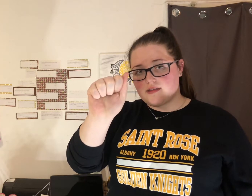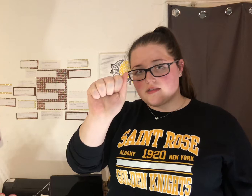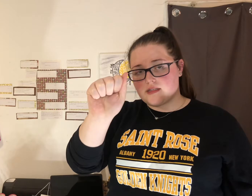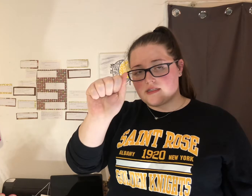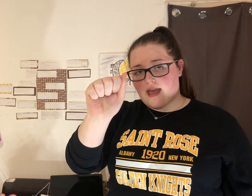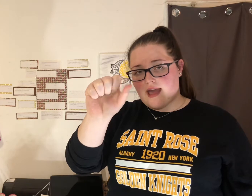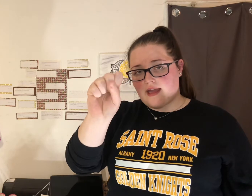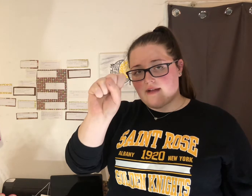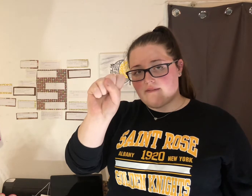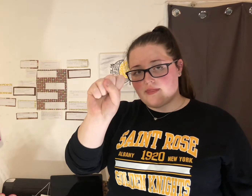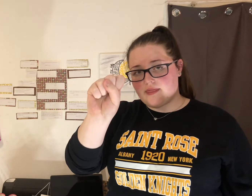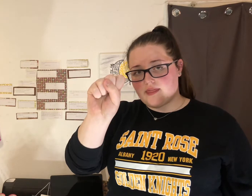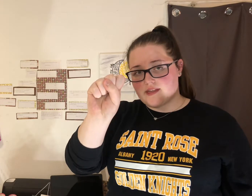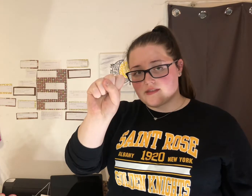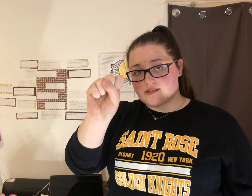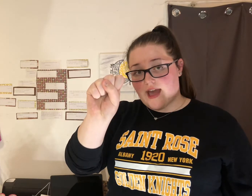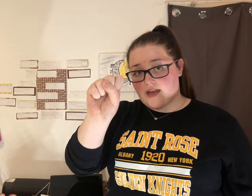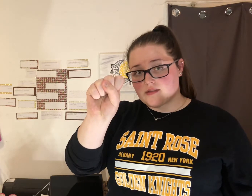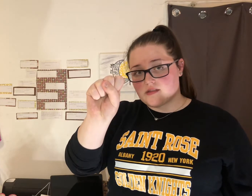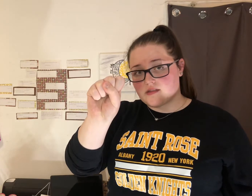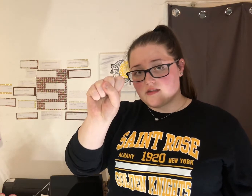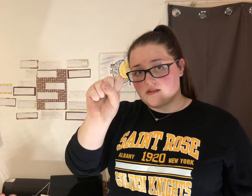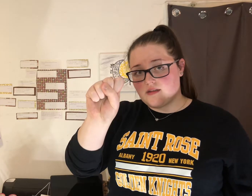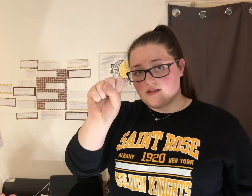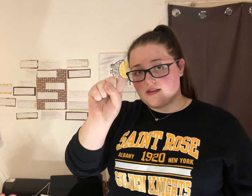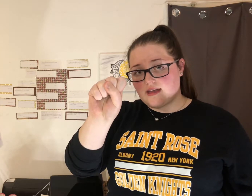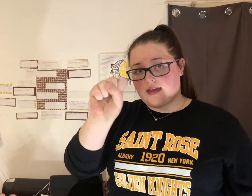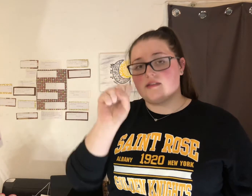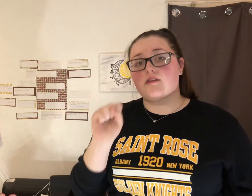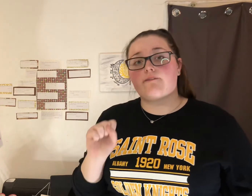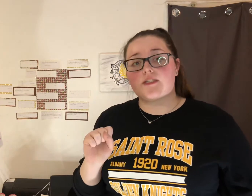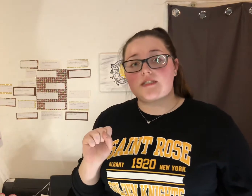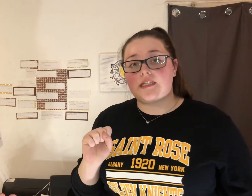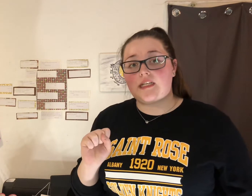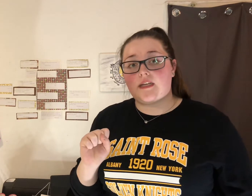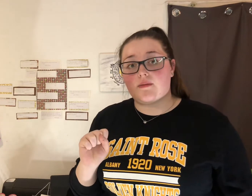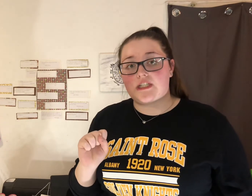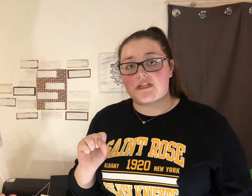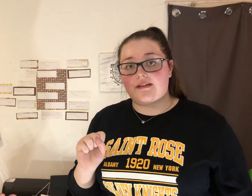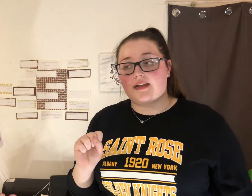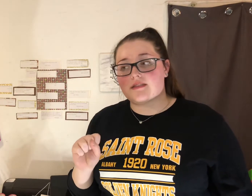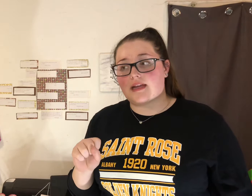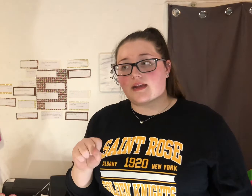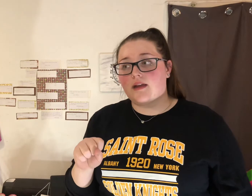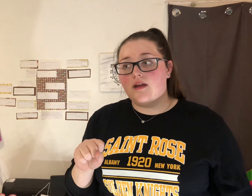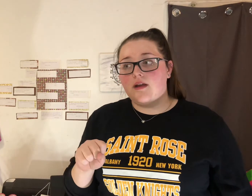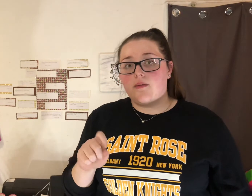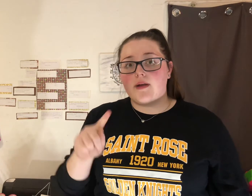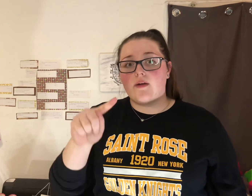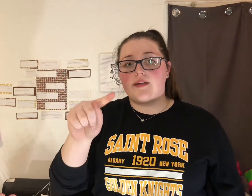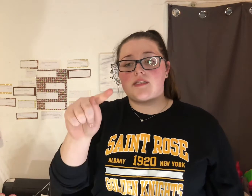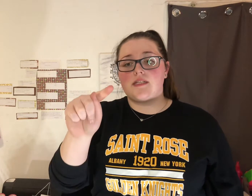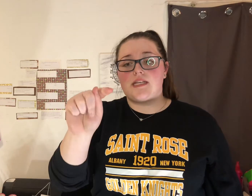is A, this is S. Okay, so for T, which is our next letter, we're going to take